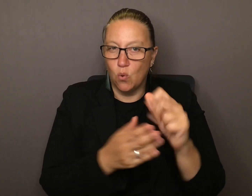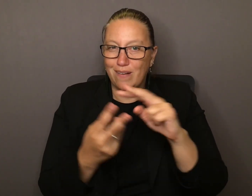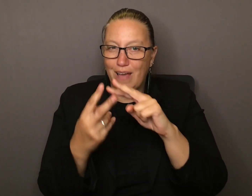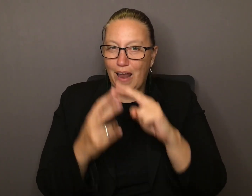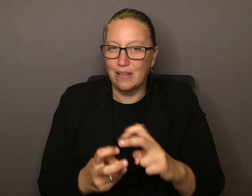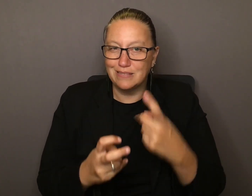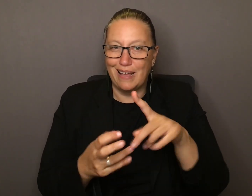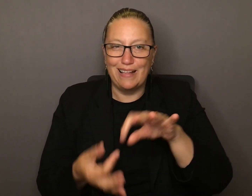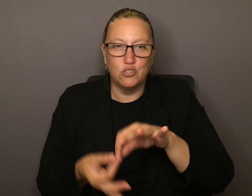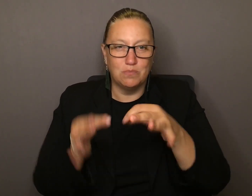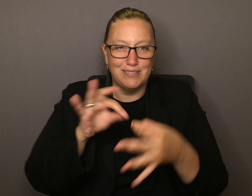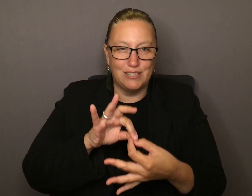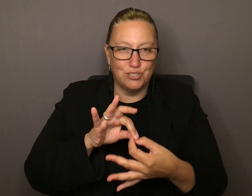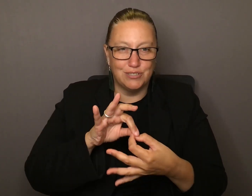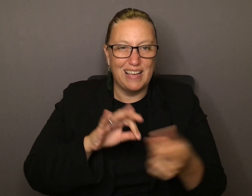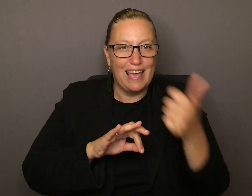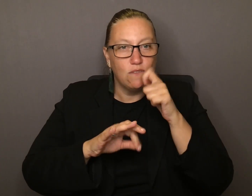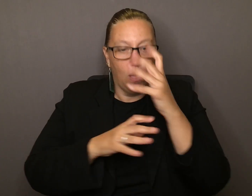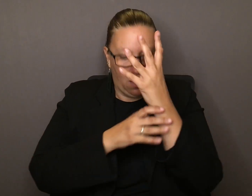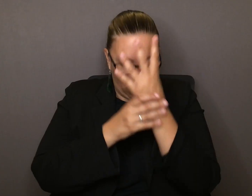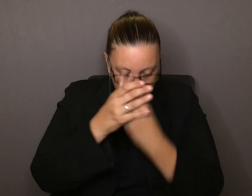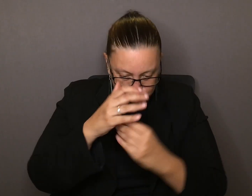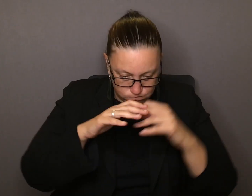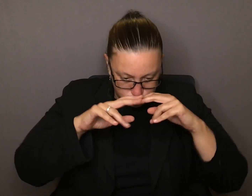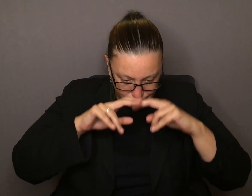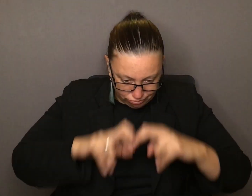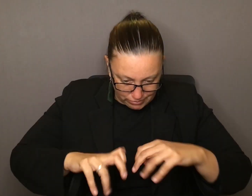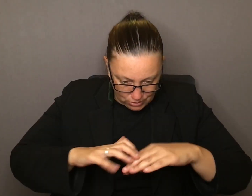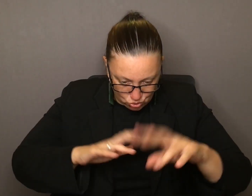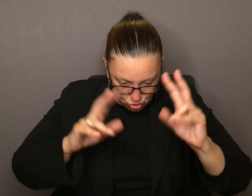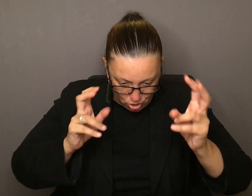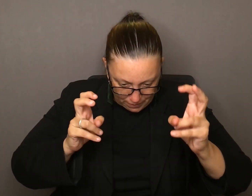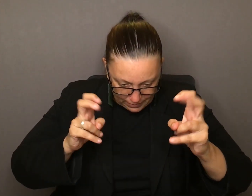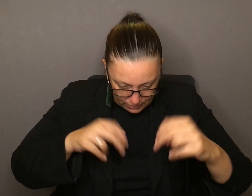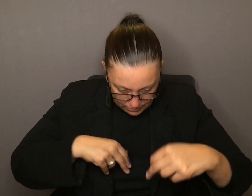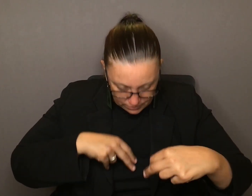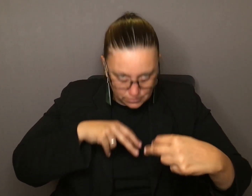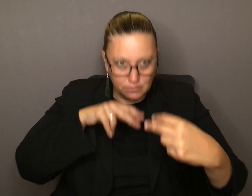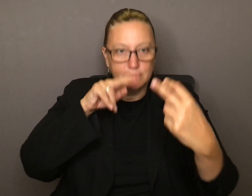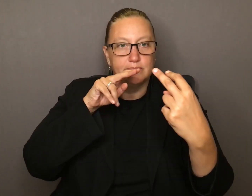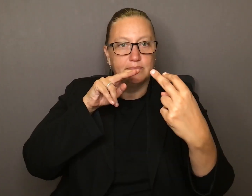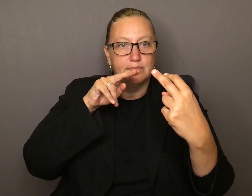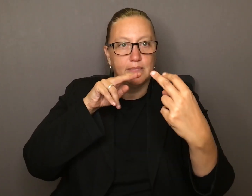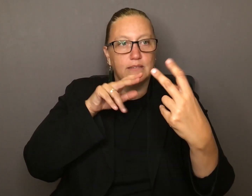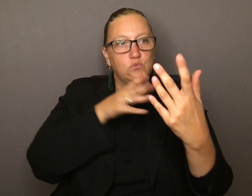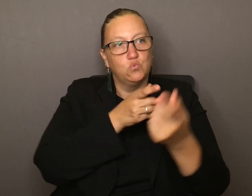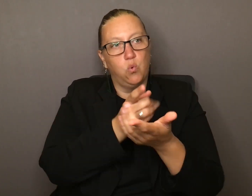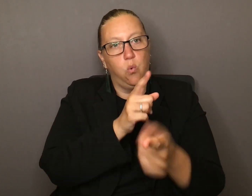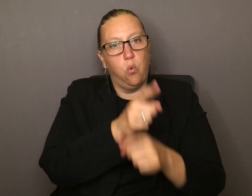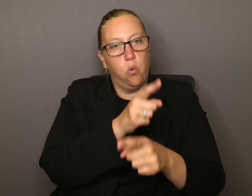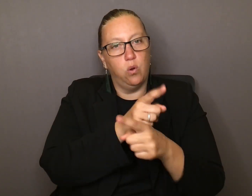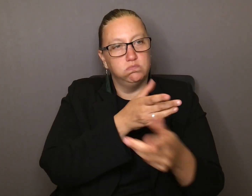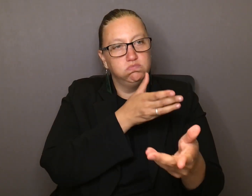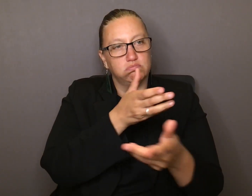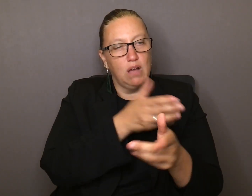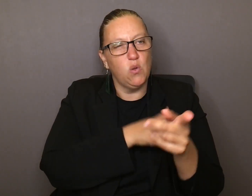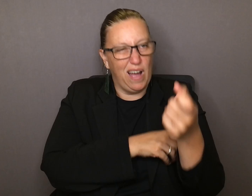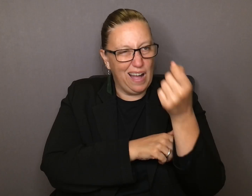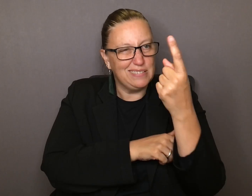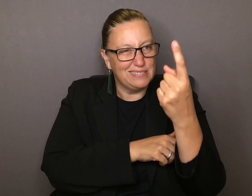so deep into a topic, it's only in talking it through with someone who understands the lived context that you find the